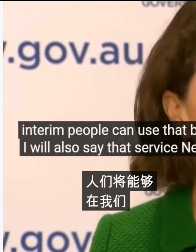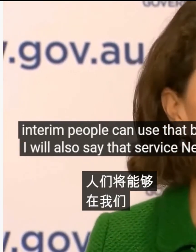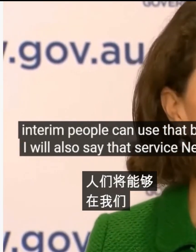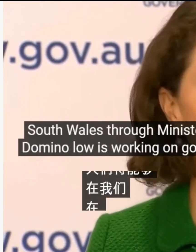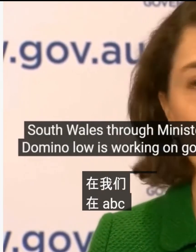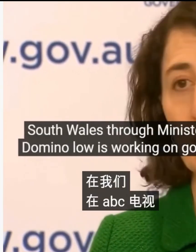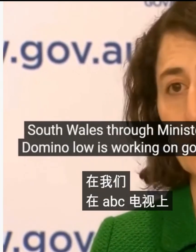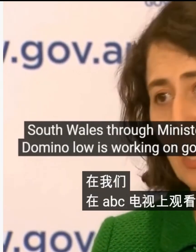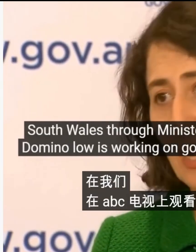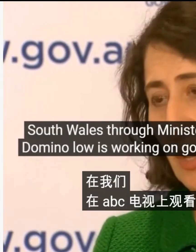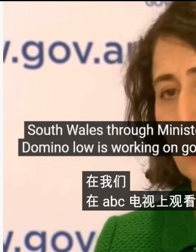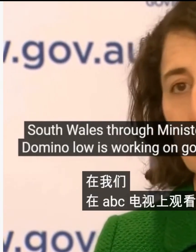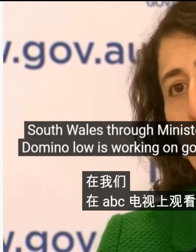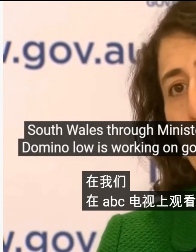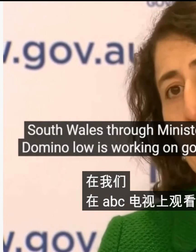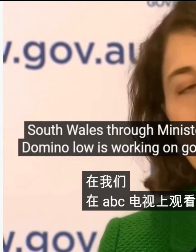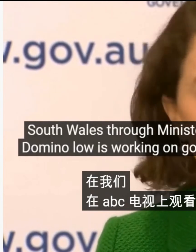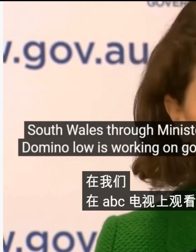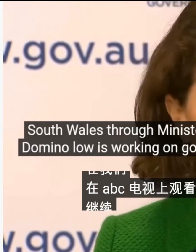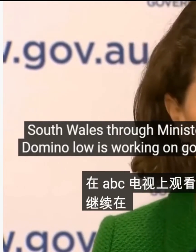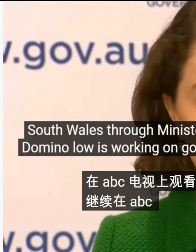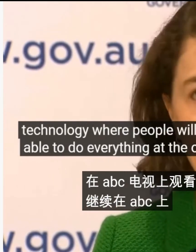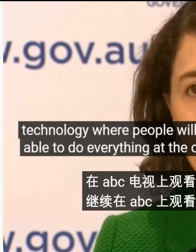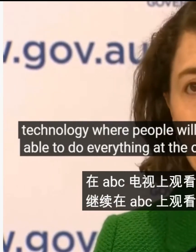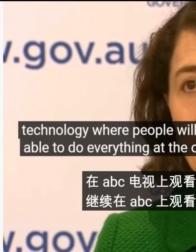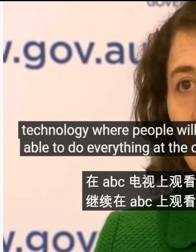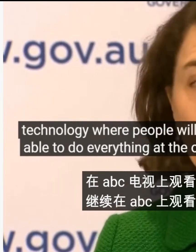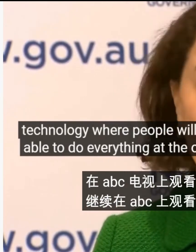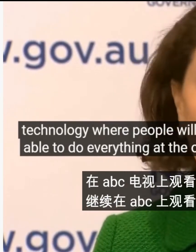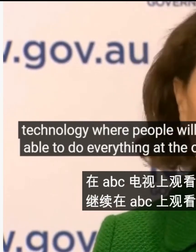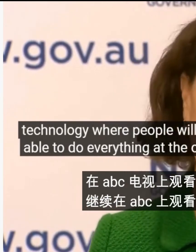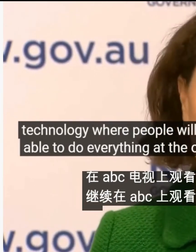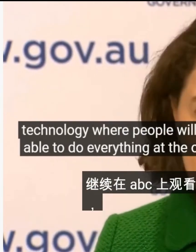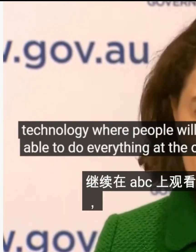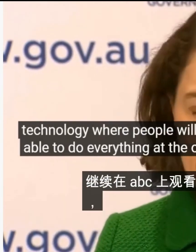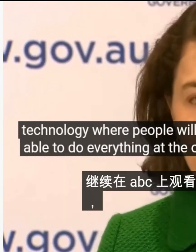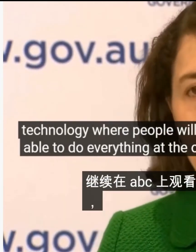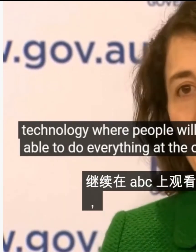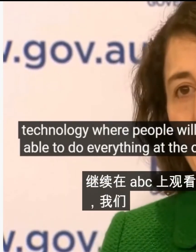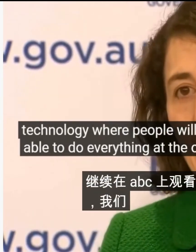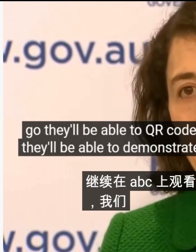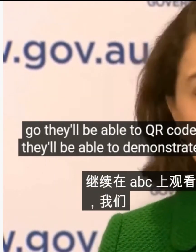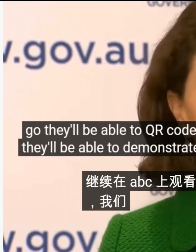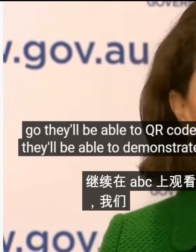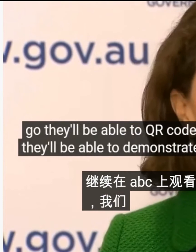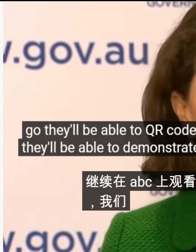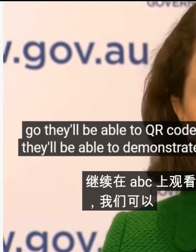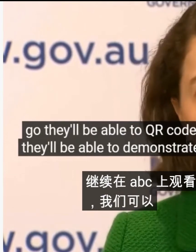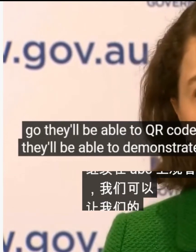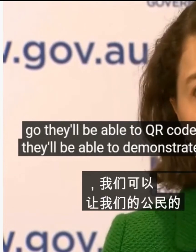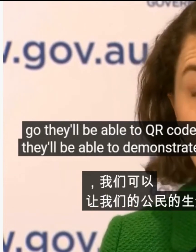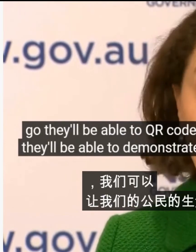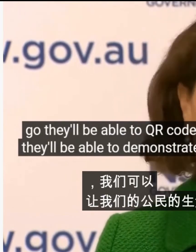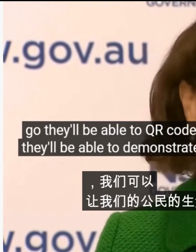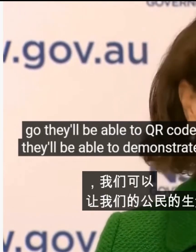is where we farewell viewers on ABC TV in WA. You can continue watching this news conference on the ABC News channel. We can make